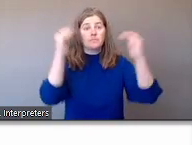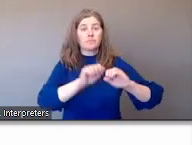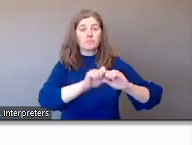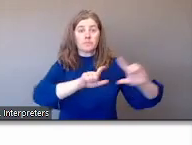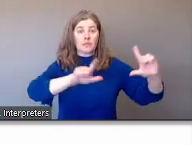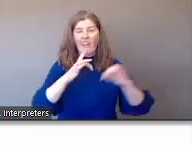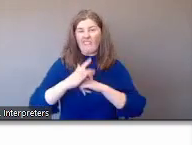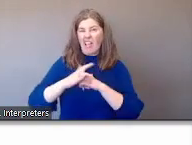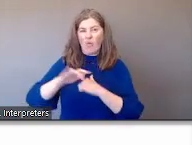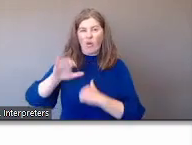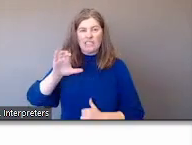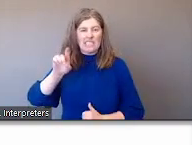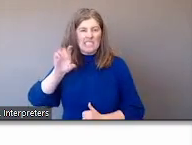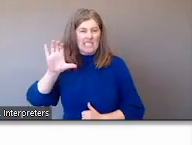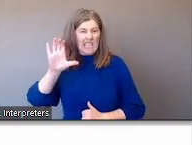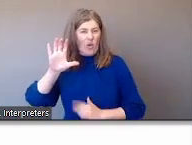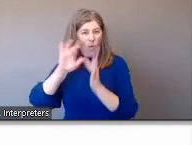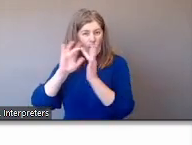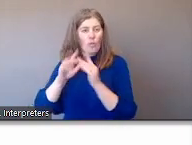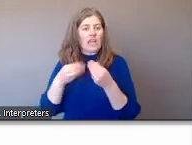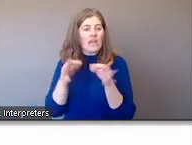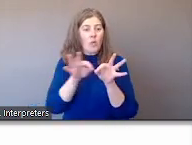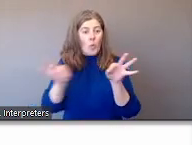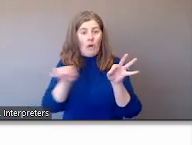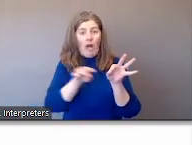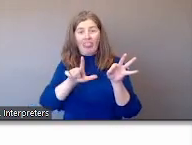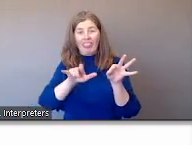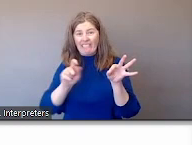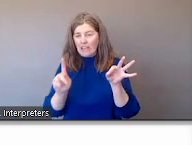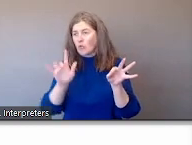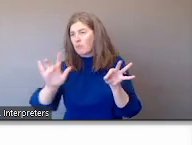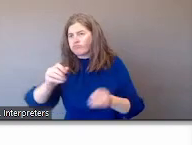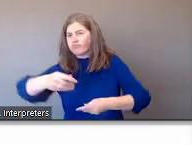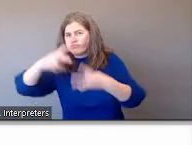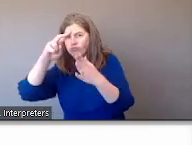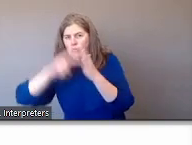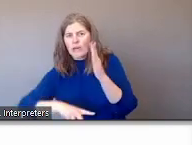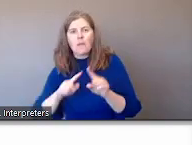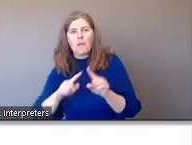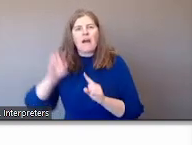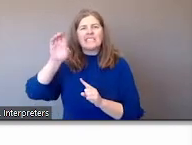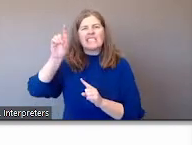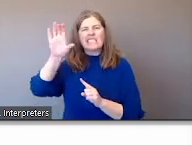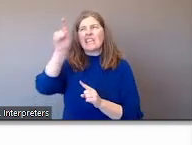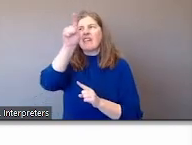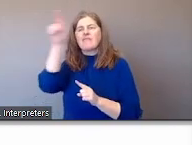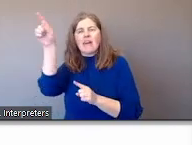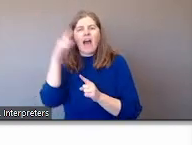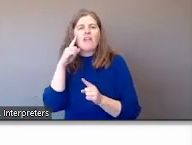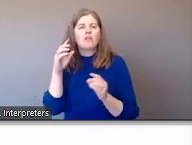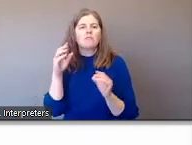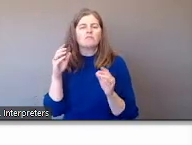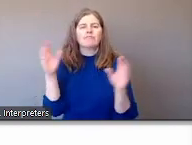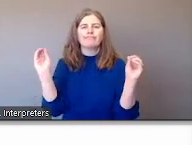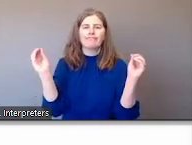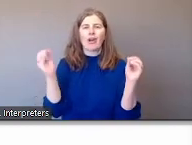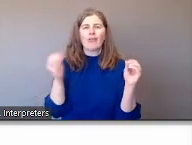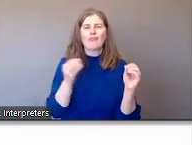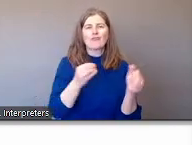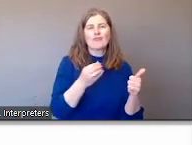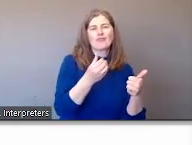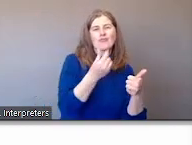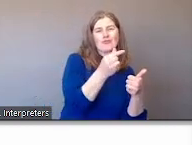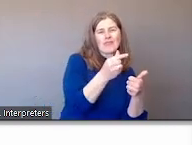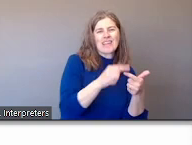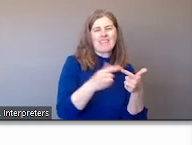the CDC website. We've given you the link. You're welcome to go there. But now they've gone to it's really a green, yellow,